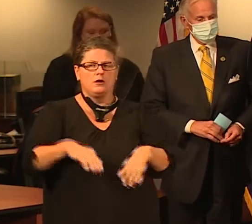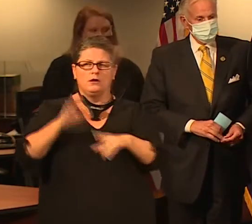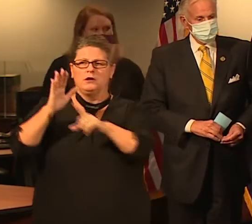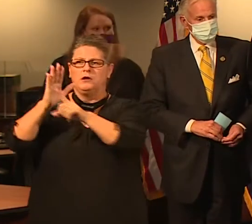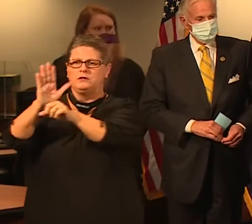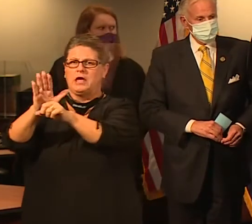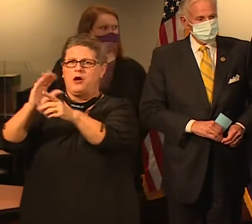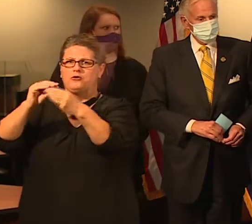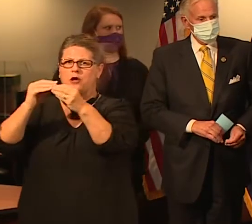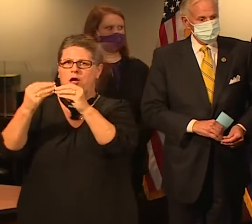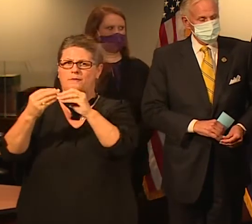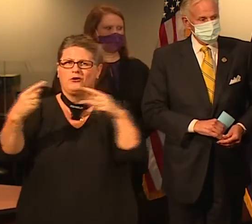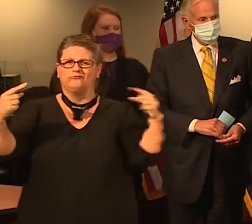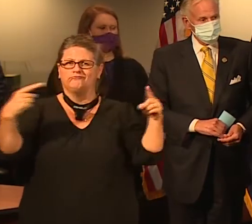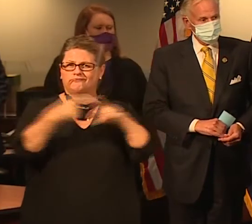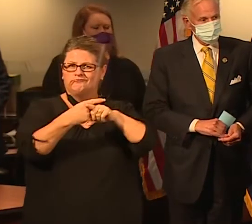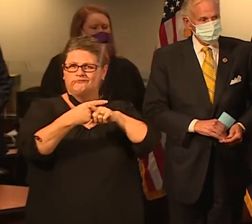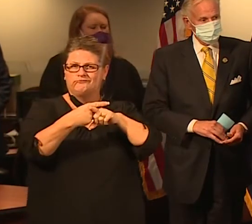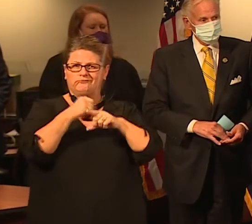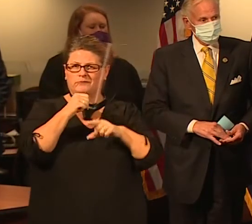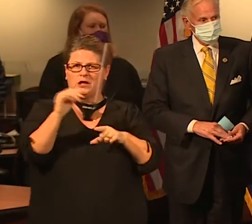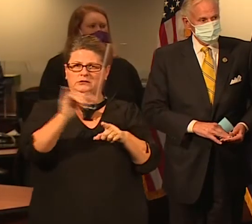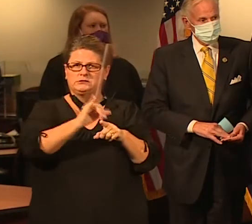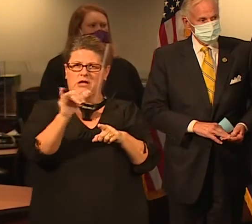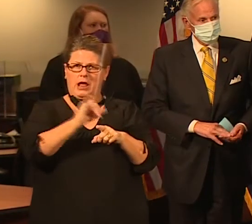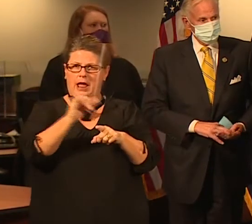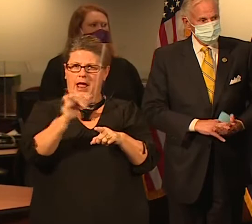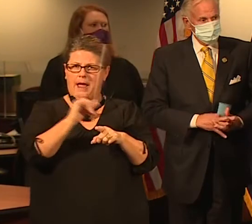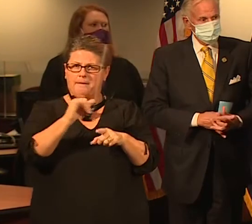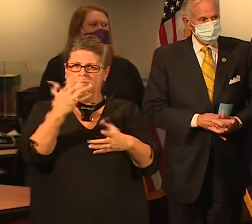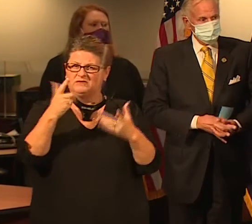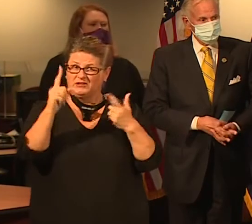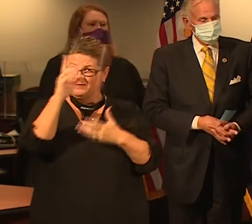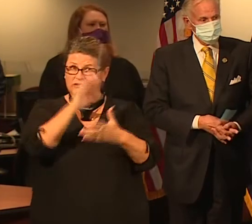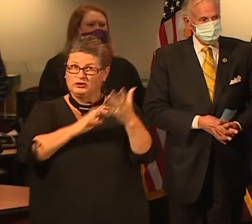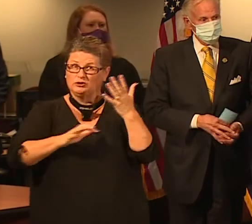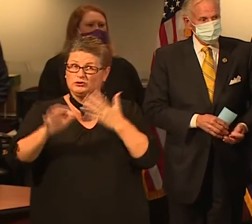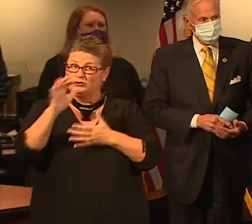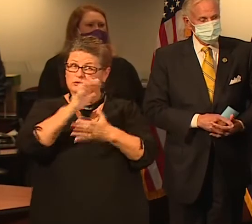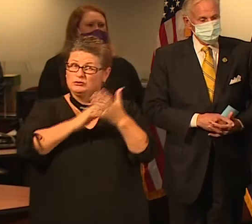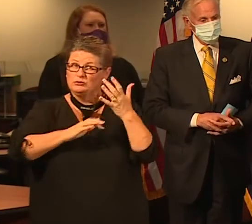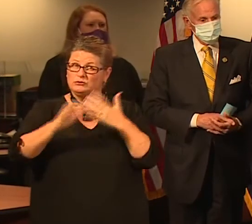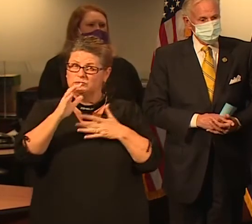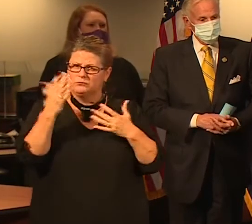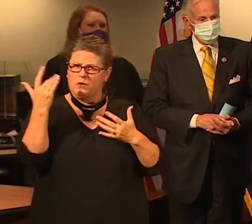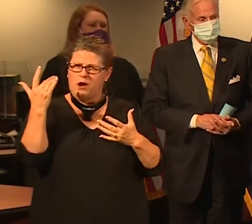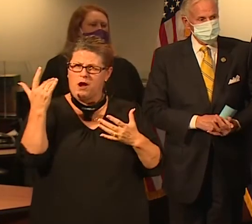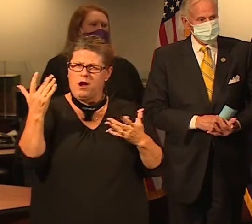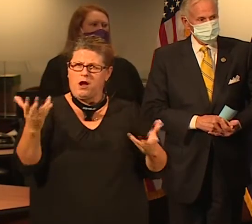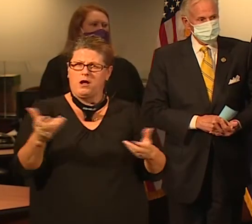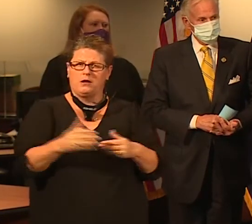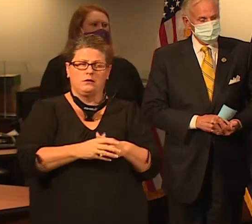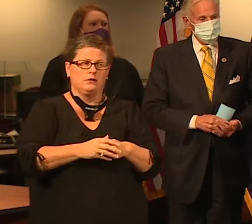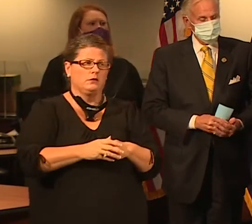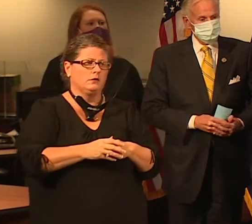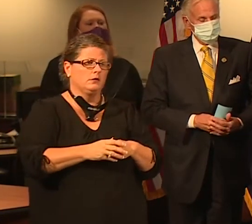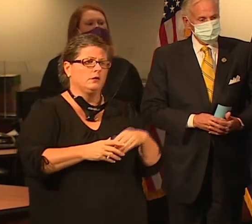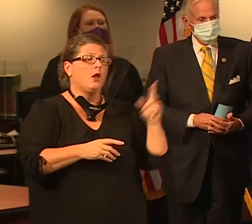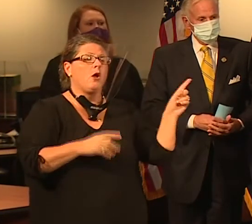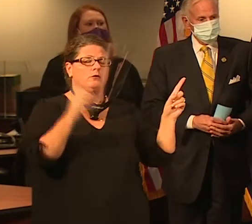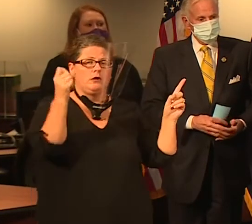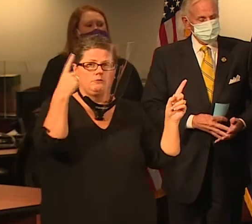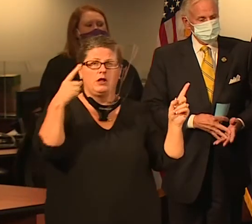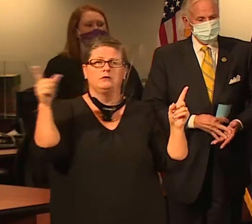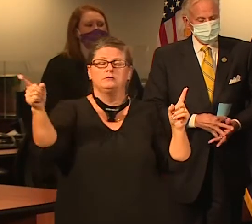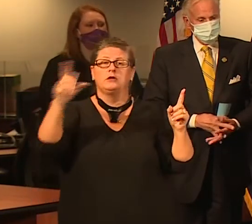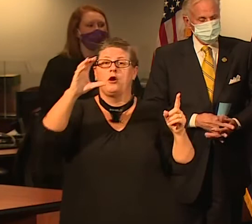if maybe there's an explanation on where there might be some confusion and inconsistencies between those. Well, the coroners